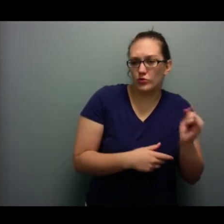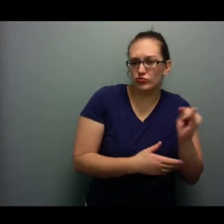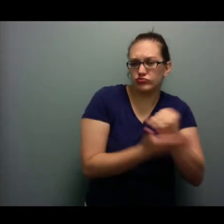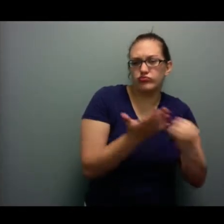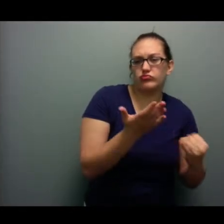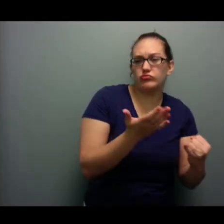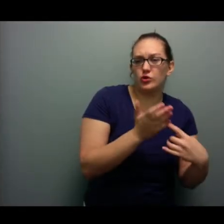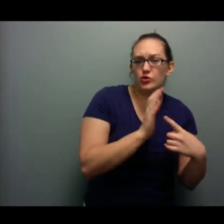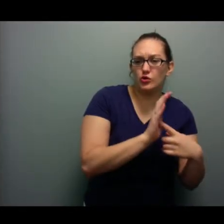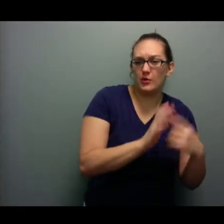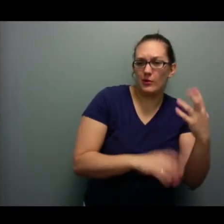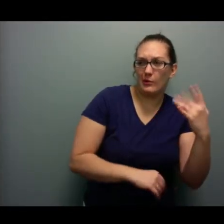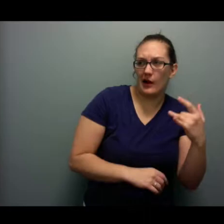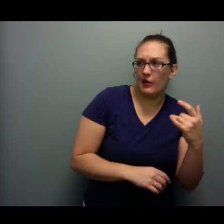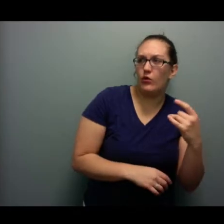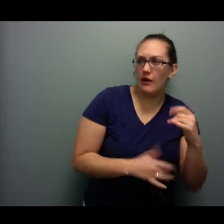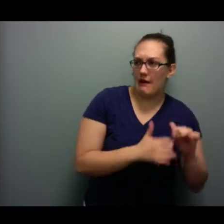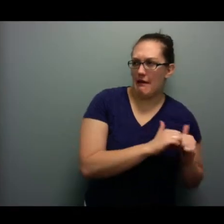inches.